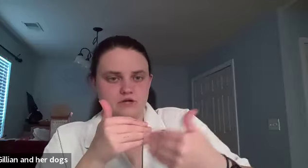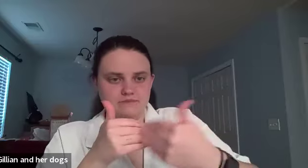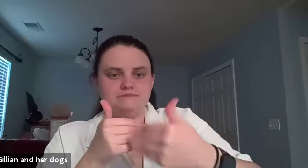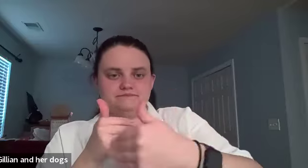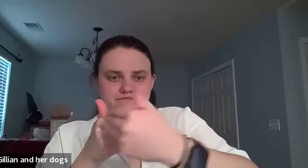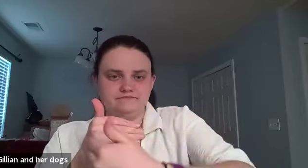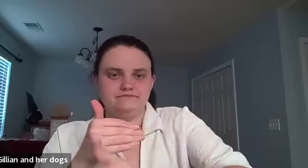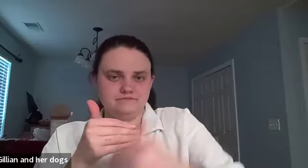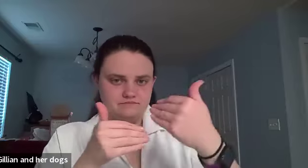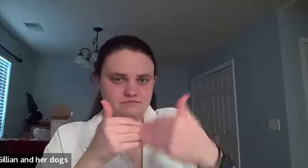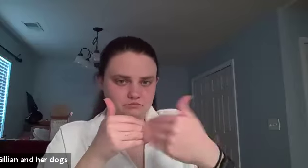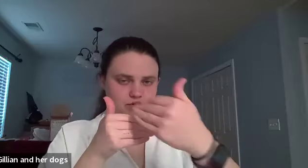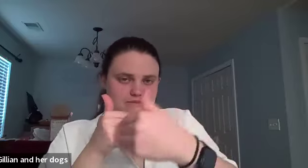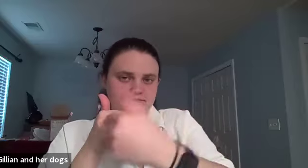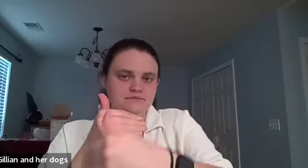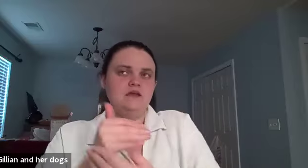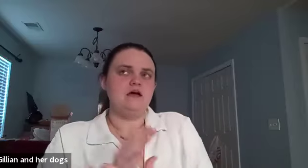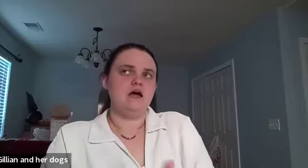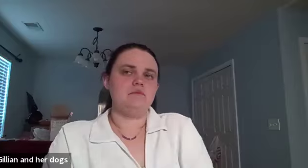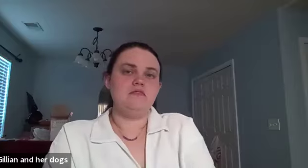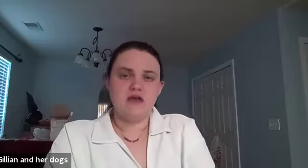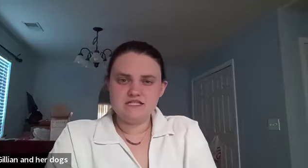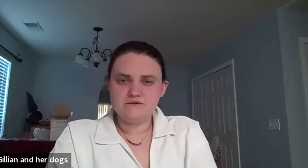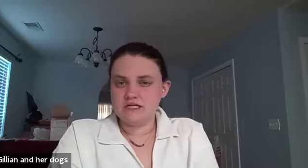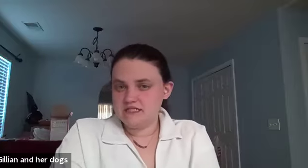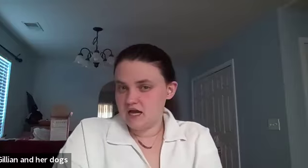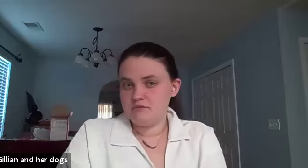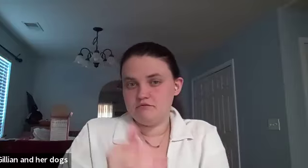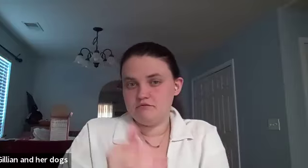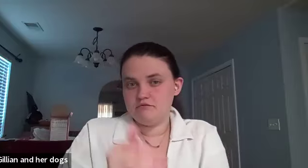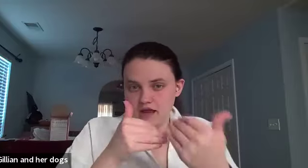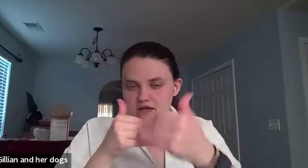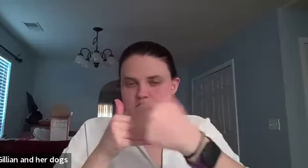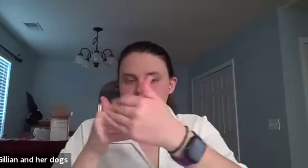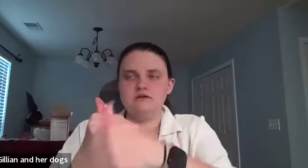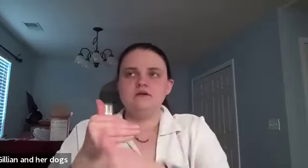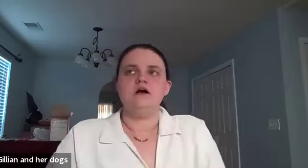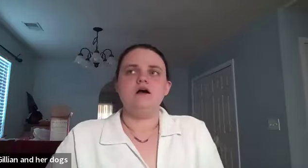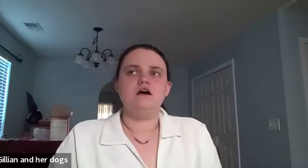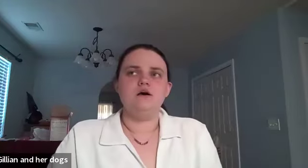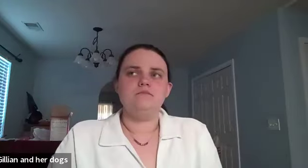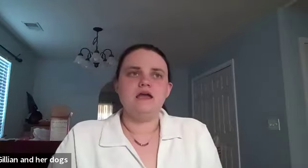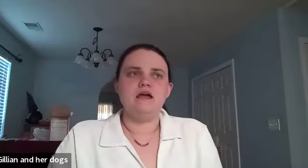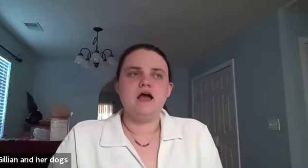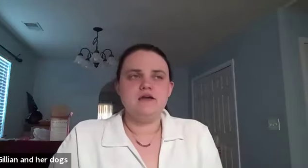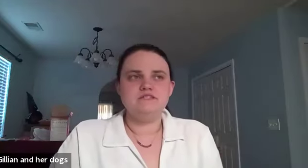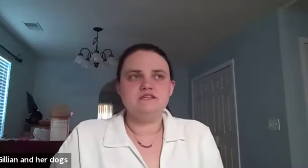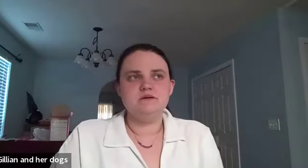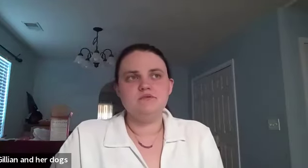bread, bread. And that is for any type of bread. Um, I have seen some people